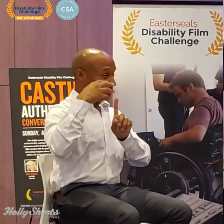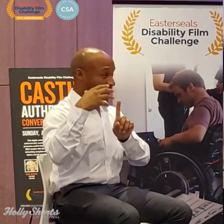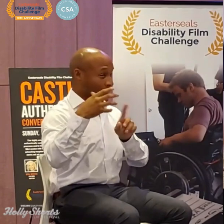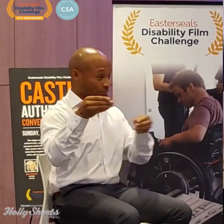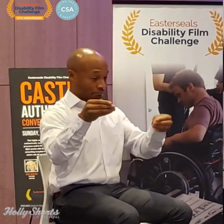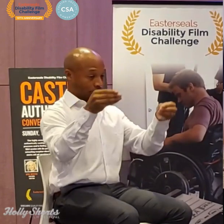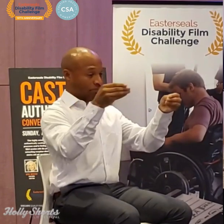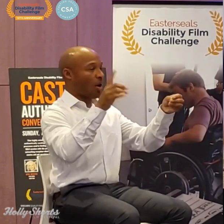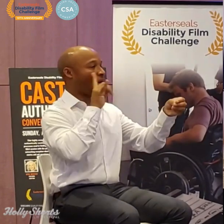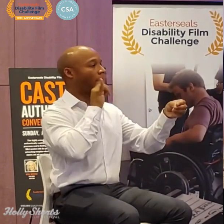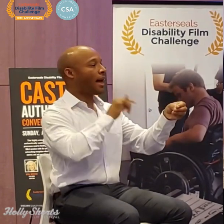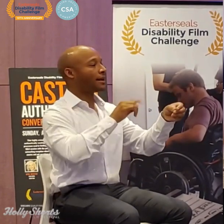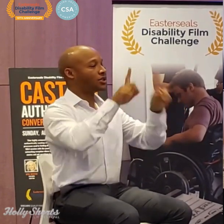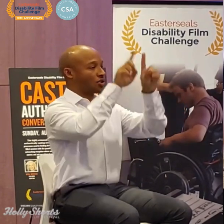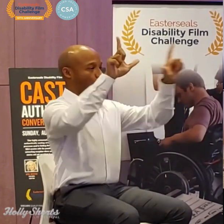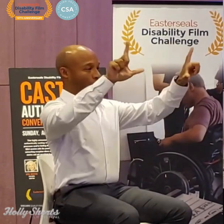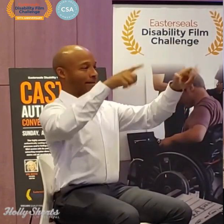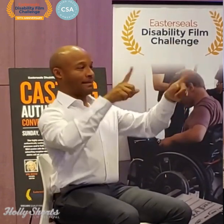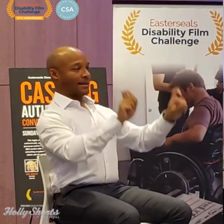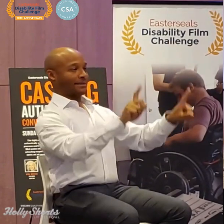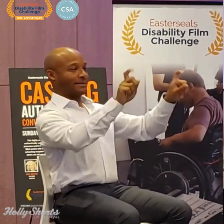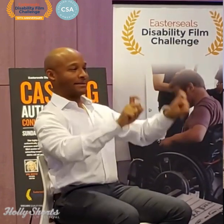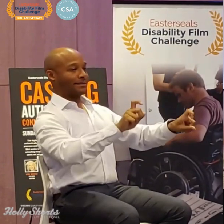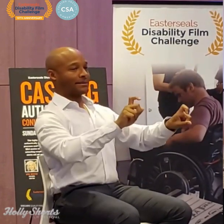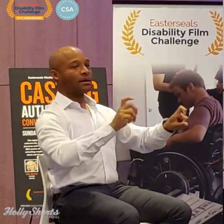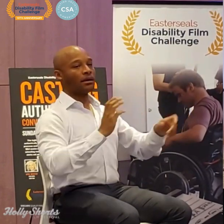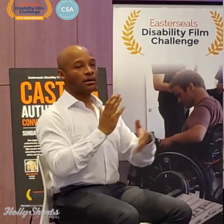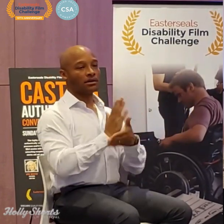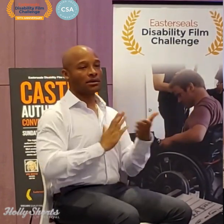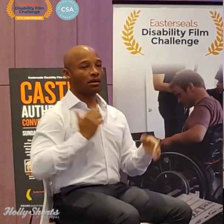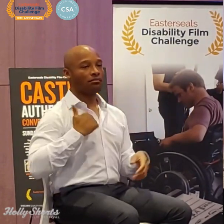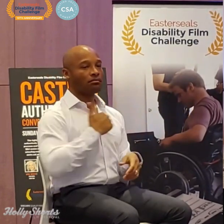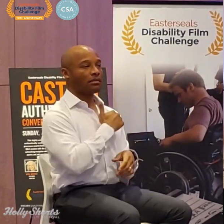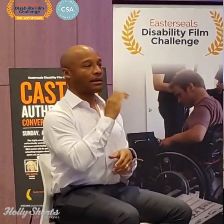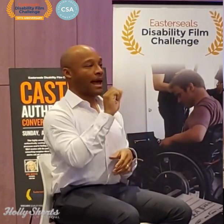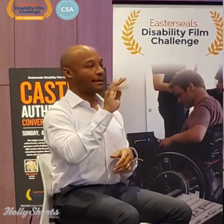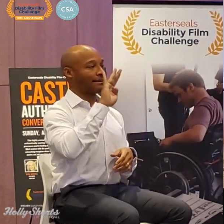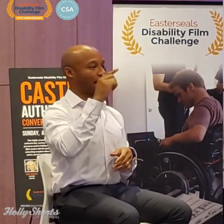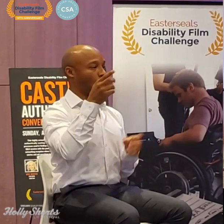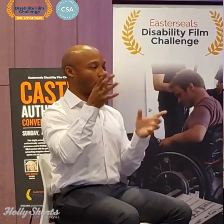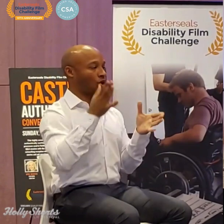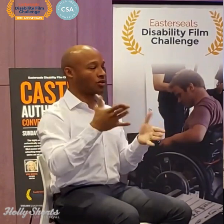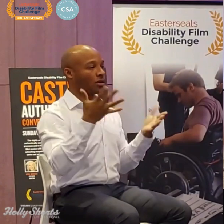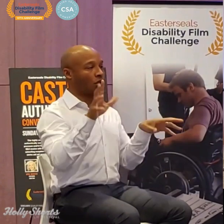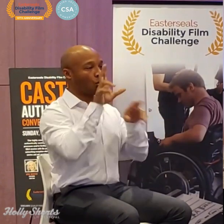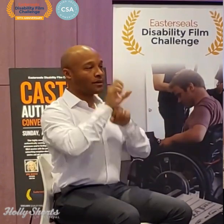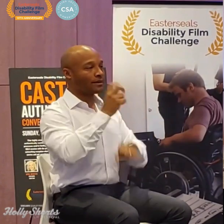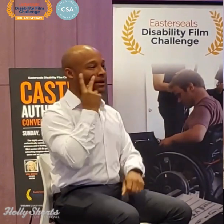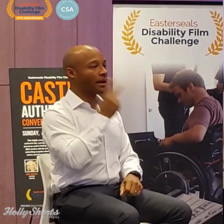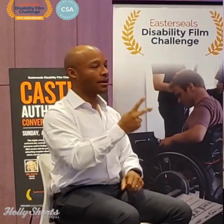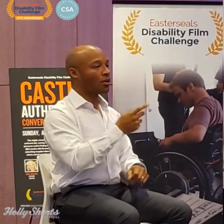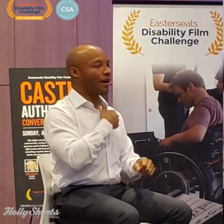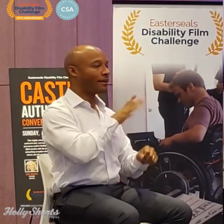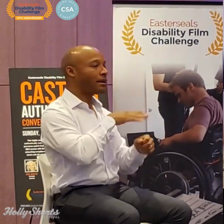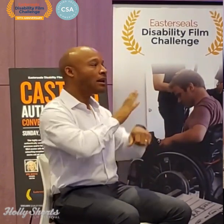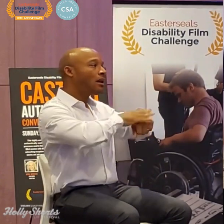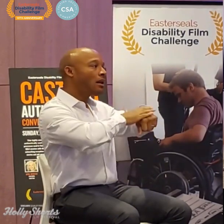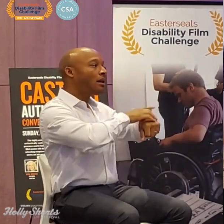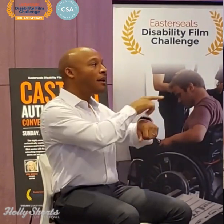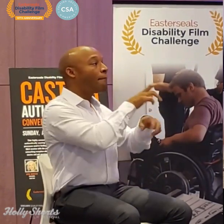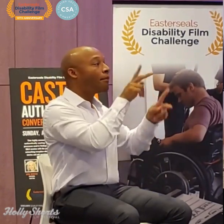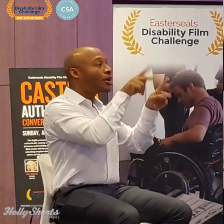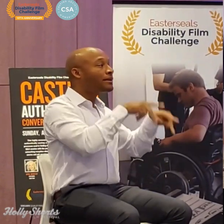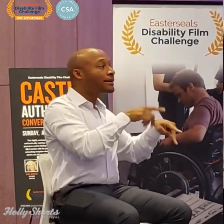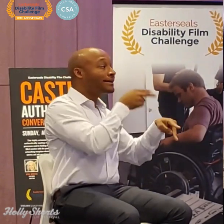to set the actor up to succeed and to tell the people seeing the tape, look, this actor doesn't have a home studio, this actor may